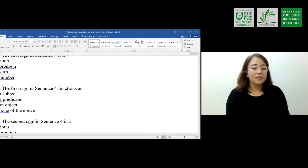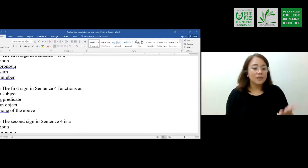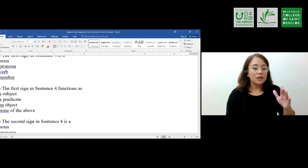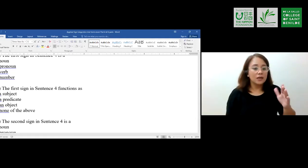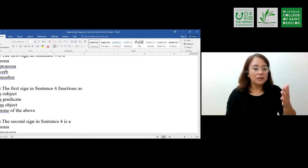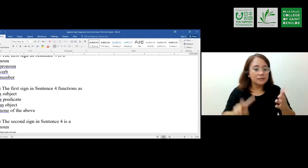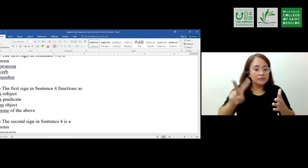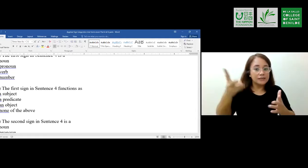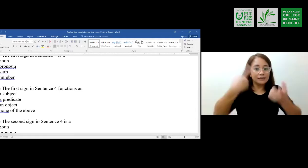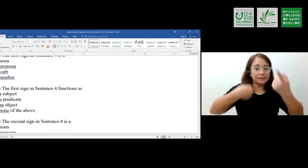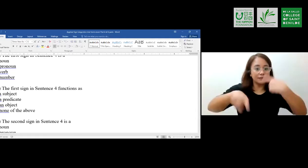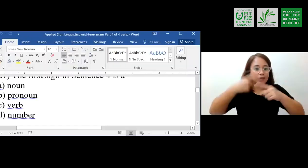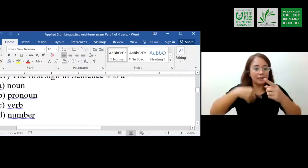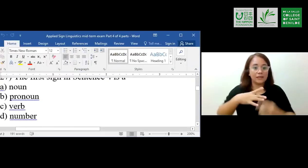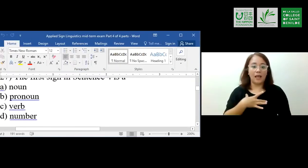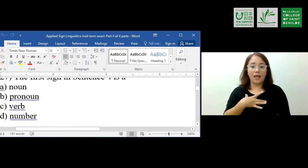like. Whoops,